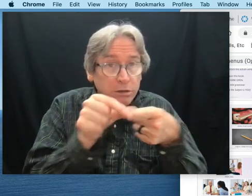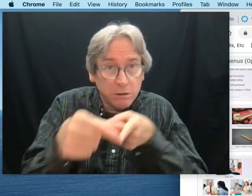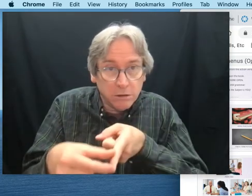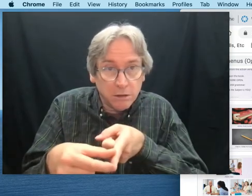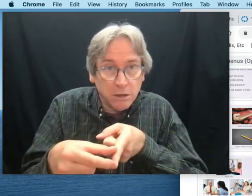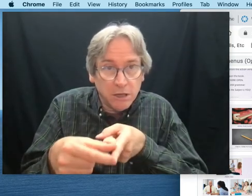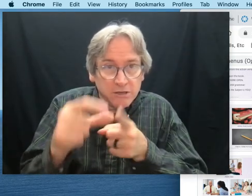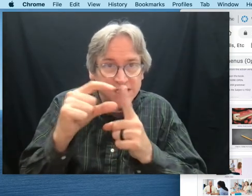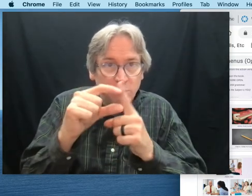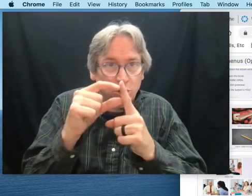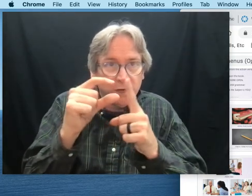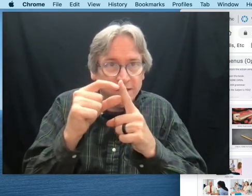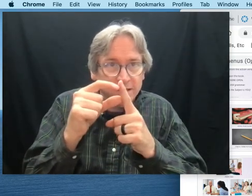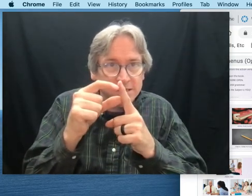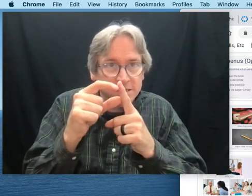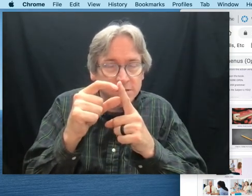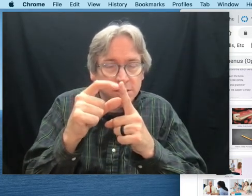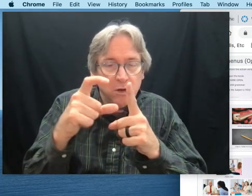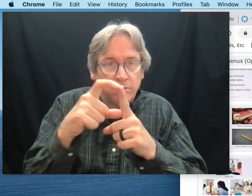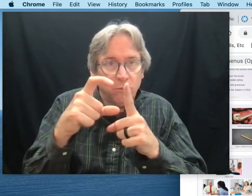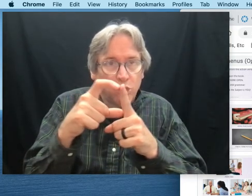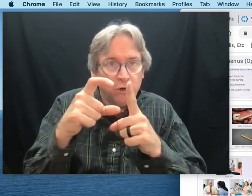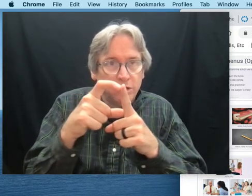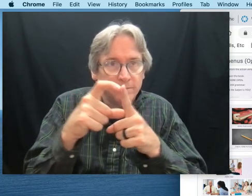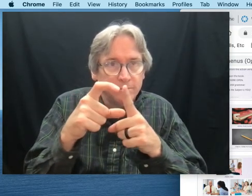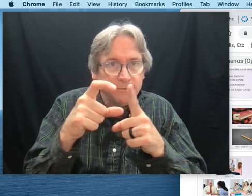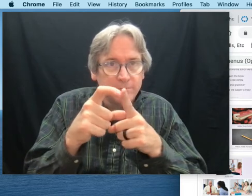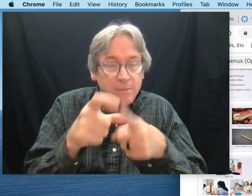Word, you'll see word like this,